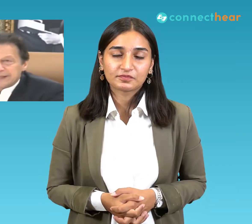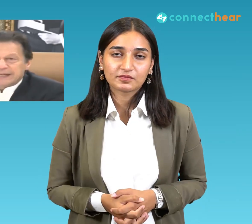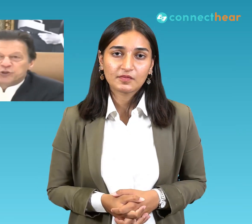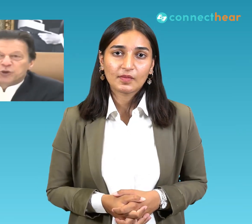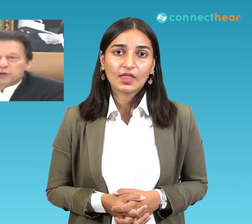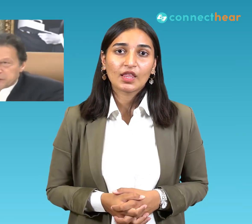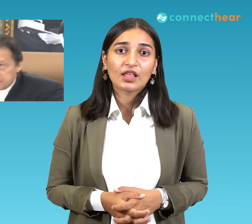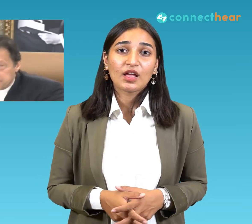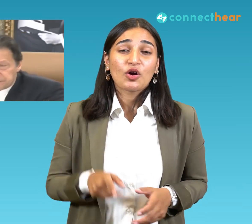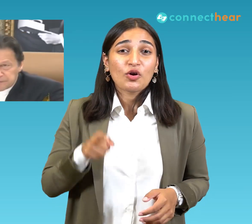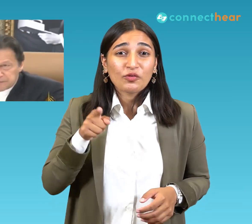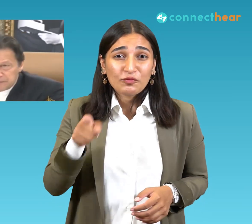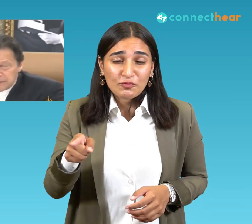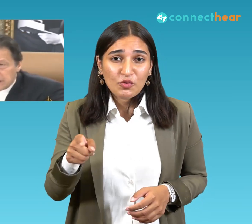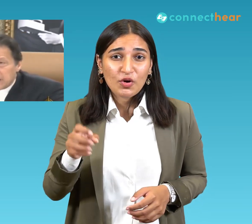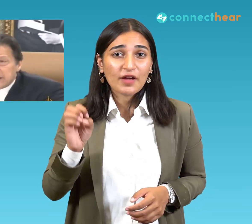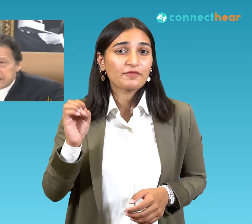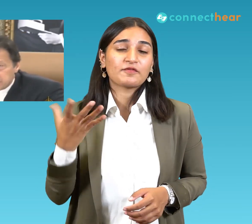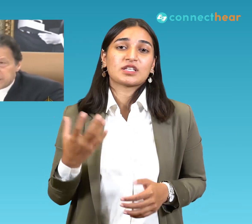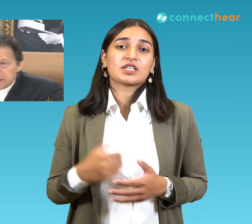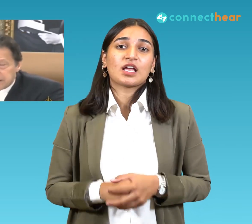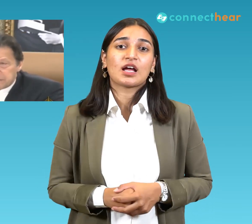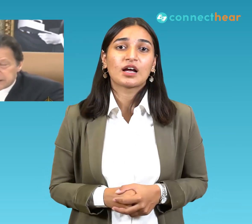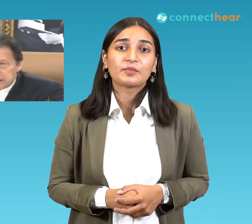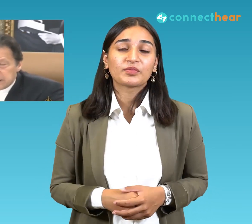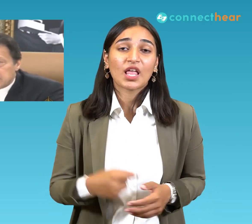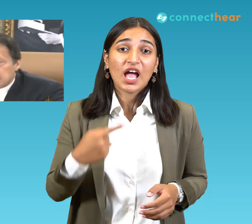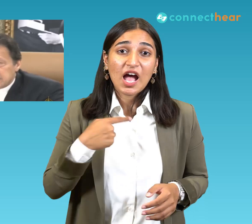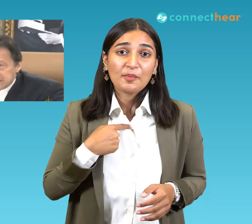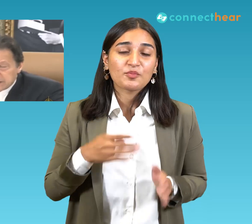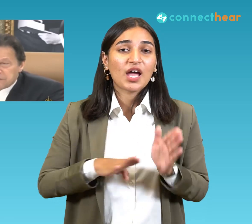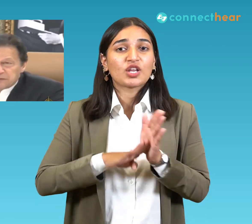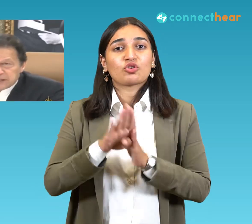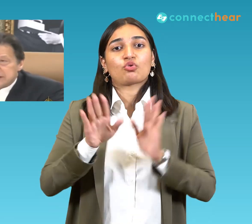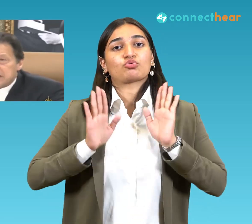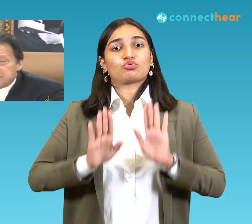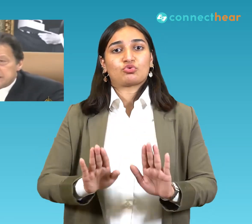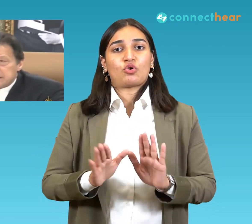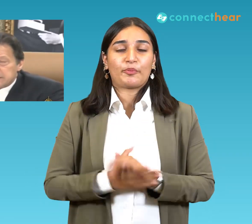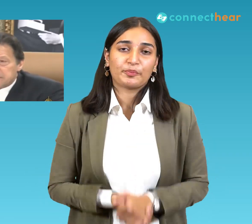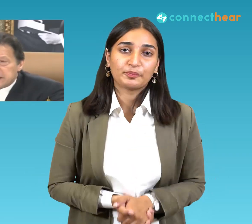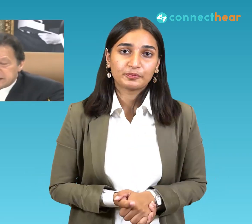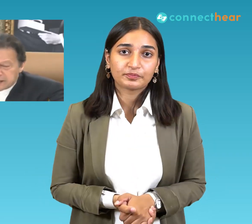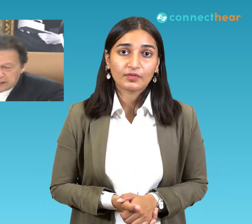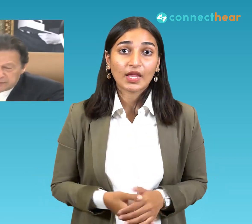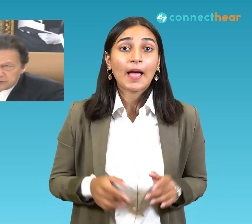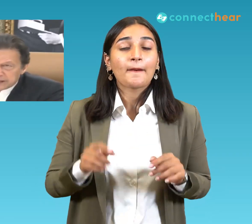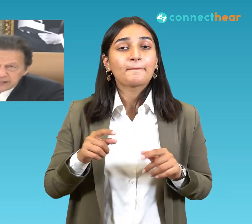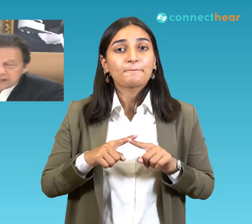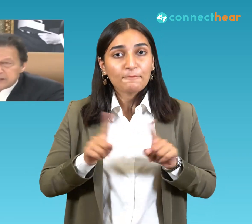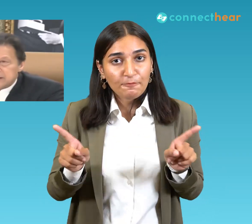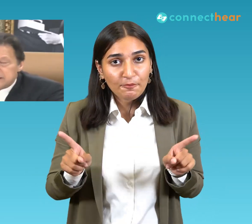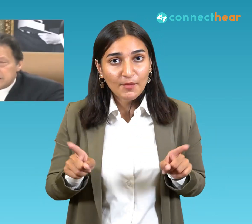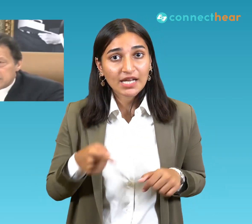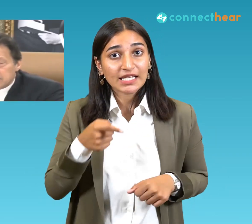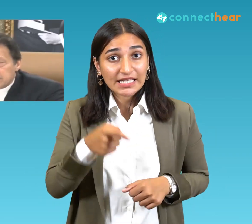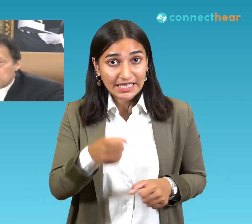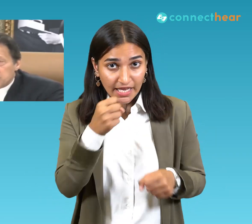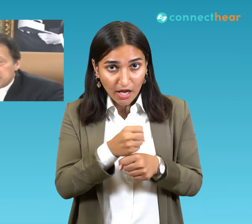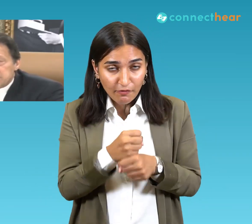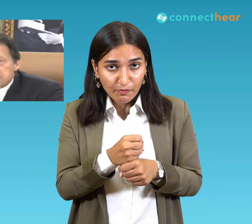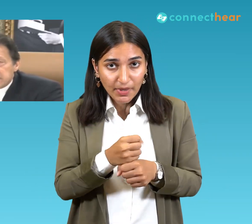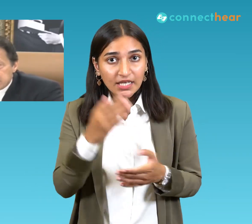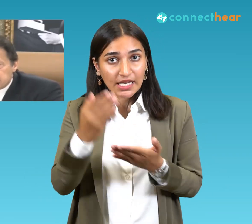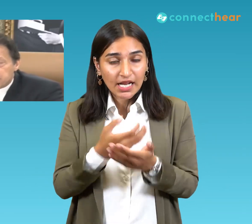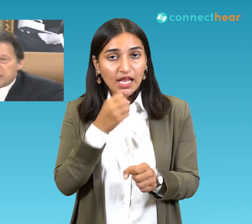70s, and that choked our industrial development. This is the first government in Pakistan since 60s